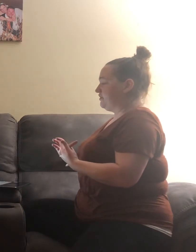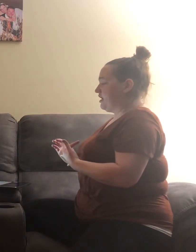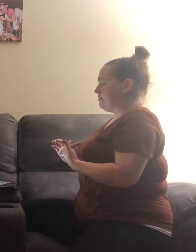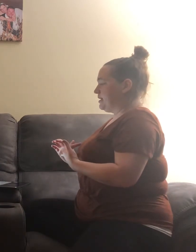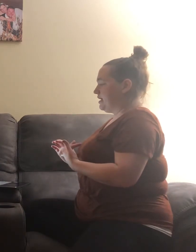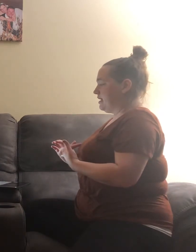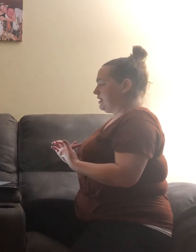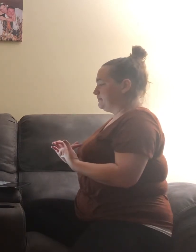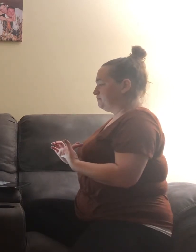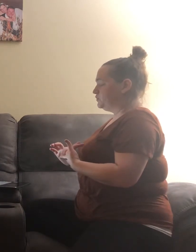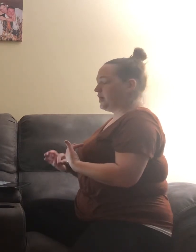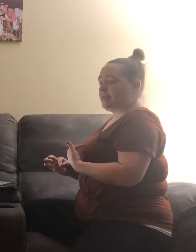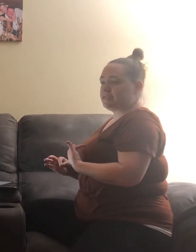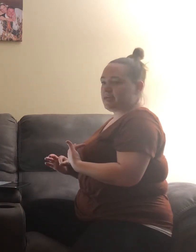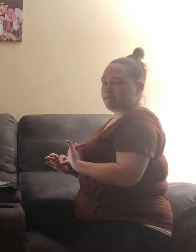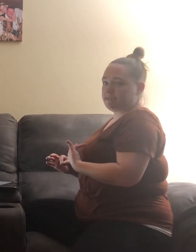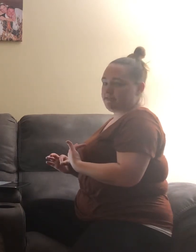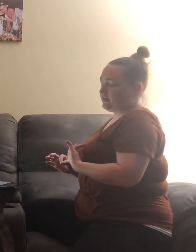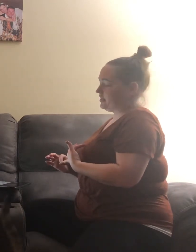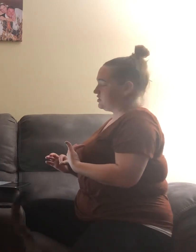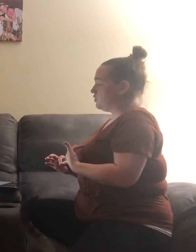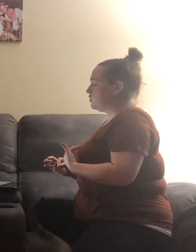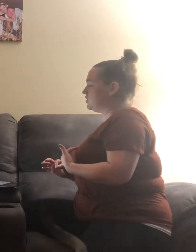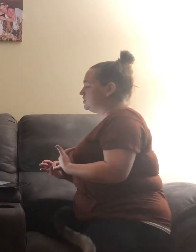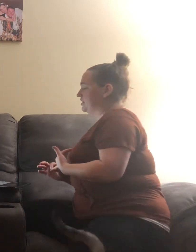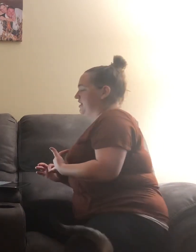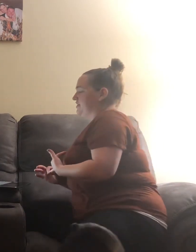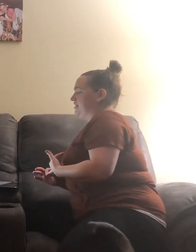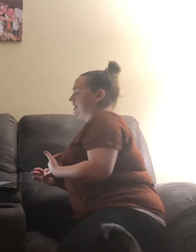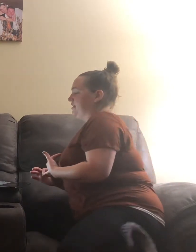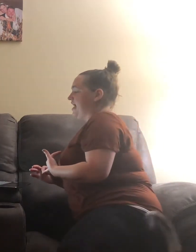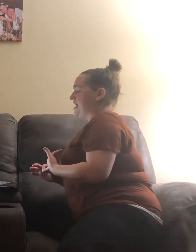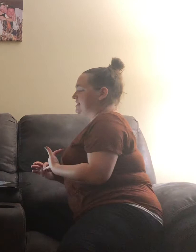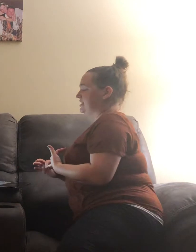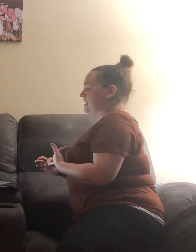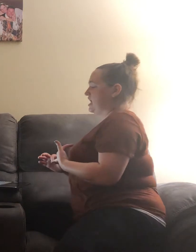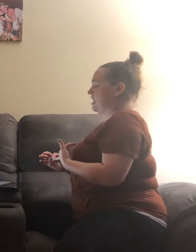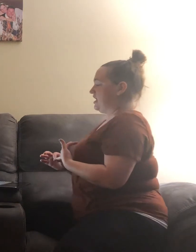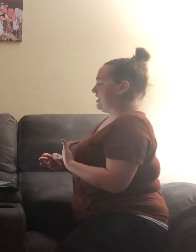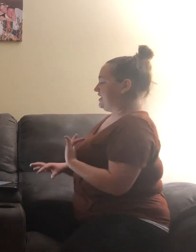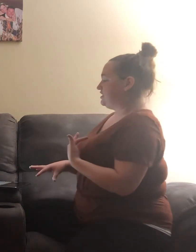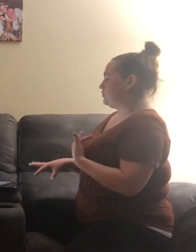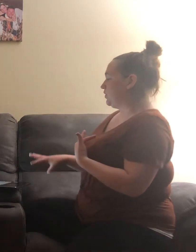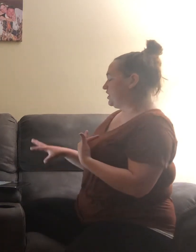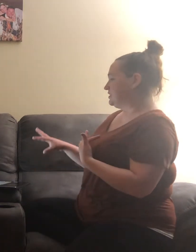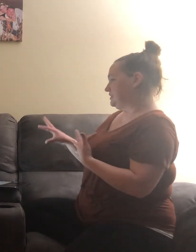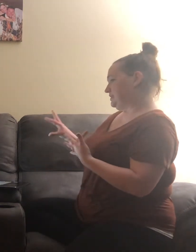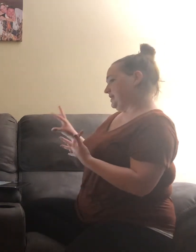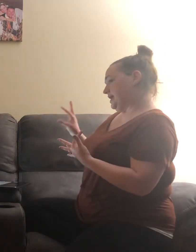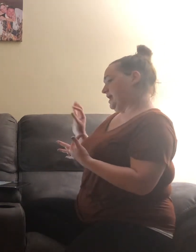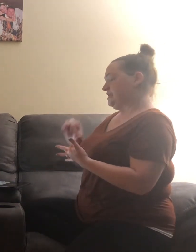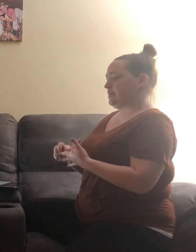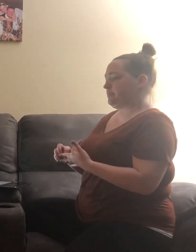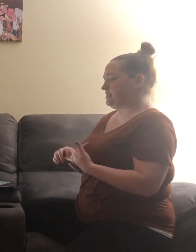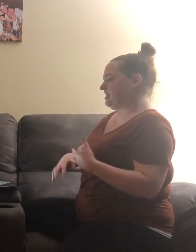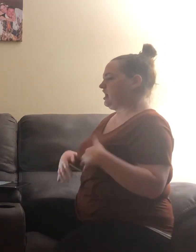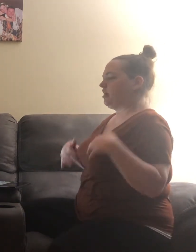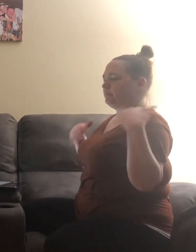from anytime Xavier gets a cold or anything like that, it gets worse. And anytime he has like an